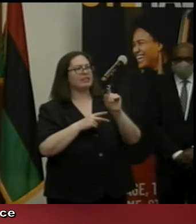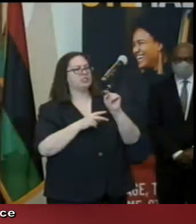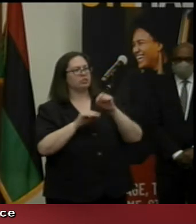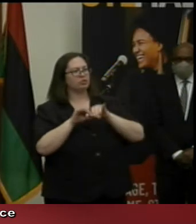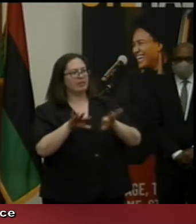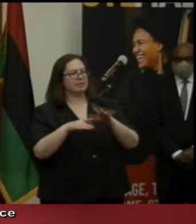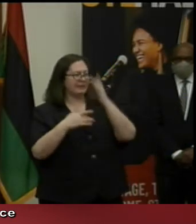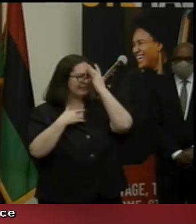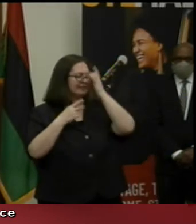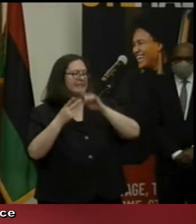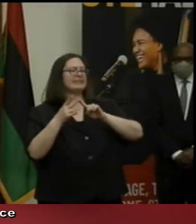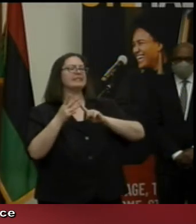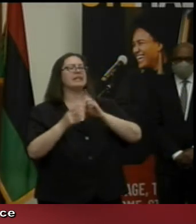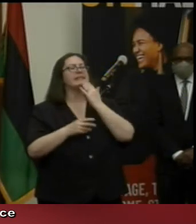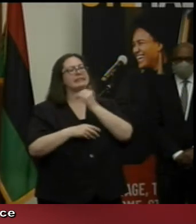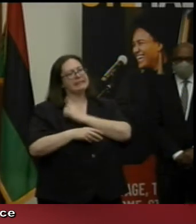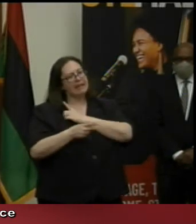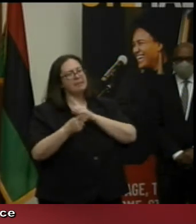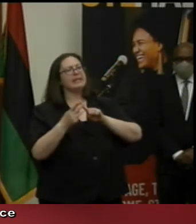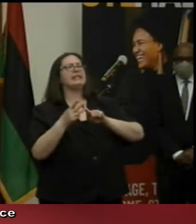hypertension, and now COVID-19.